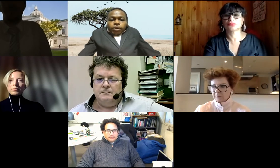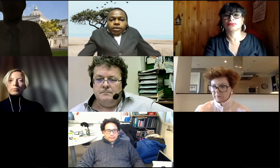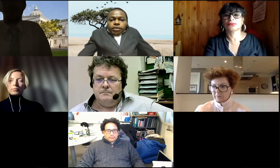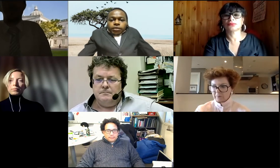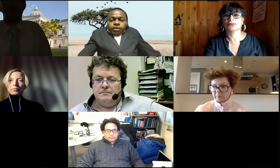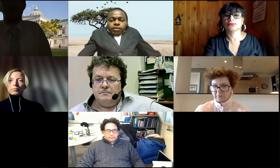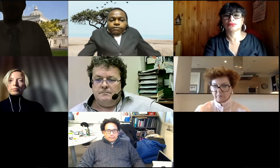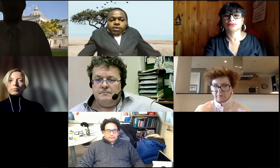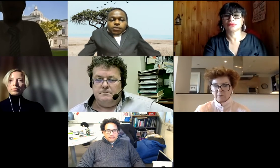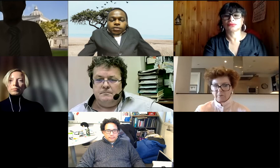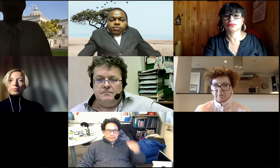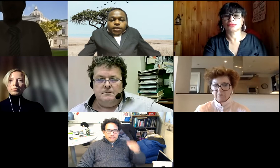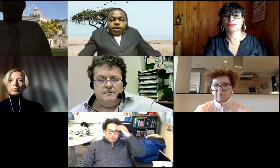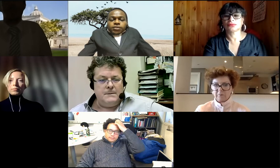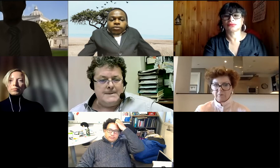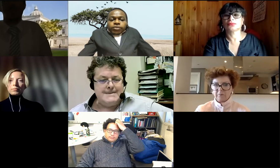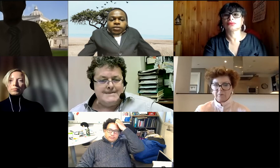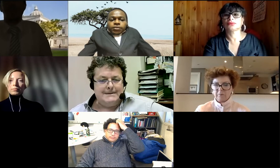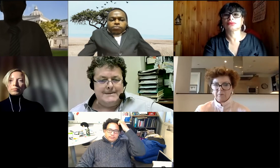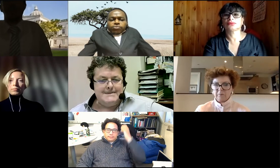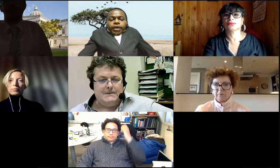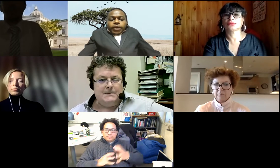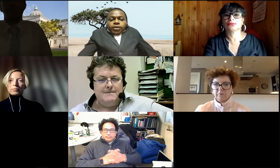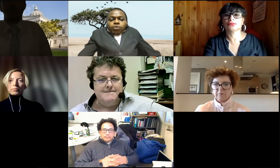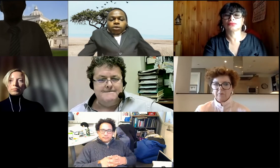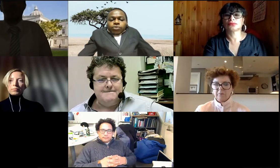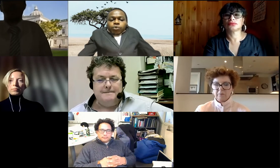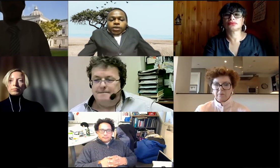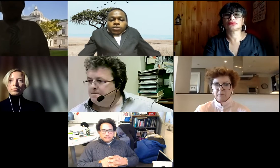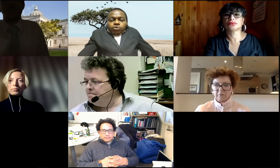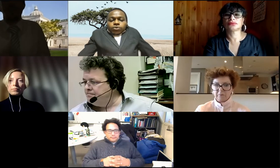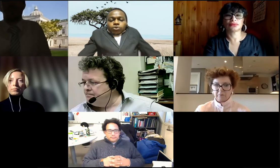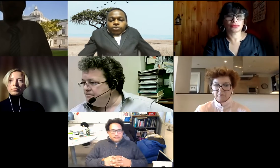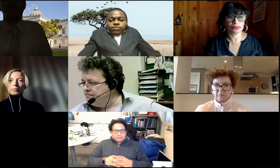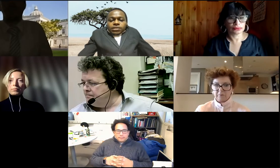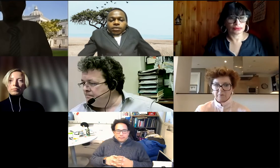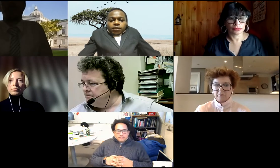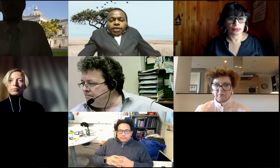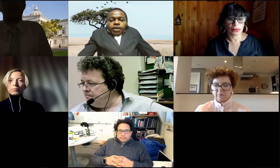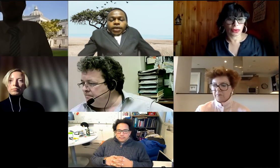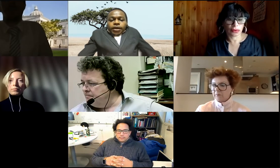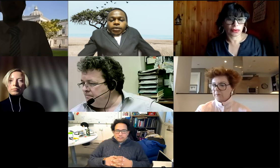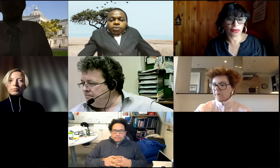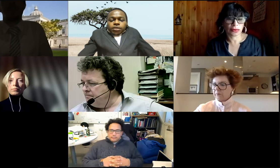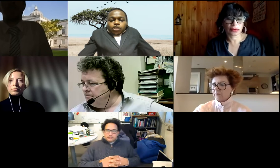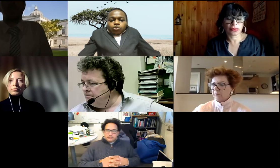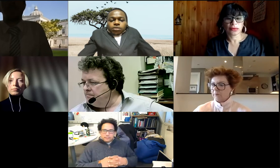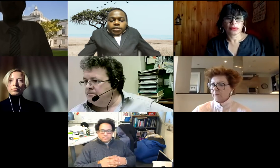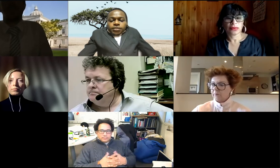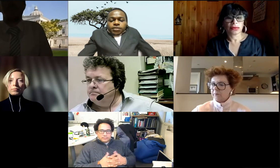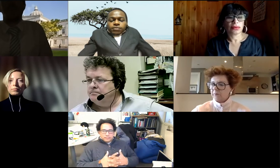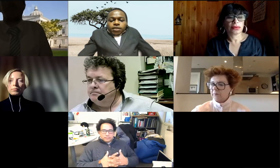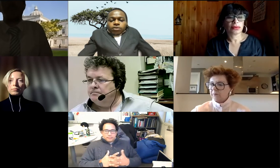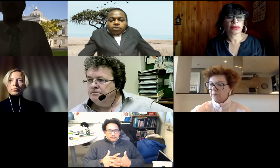I'm running the Fast Assistive Tech Accelerator. And one of the ways, you know, we've seen AI being used